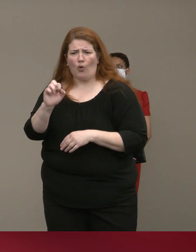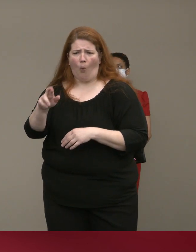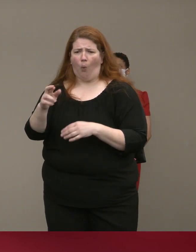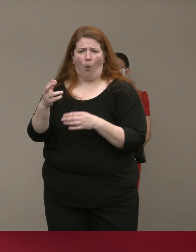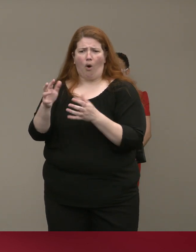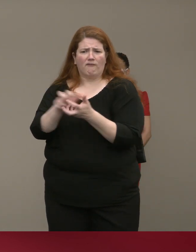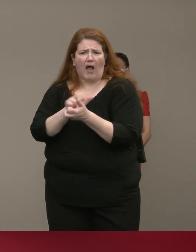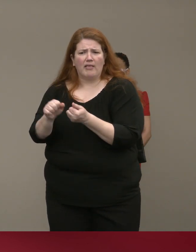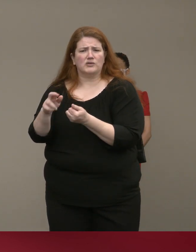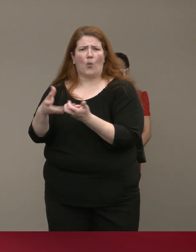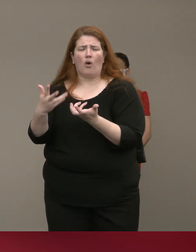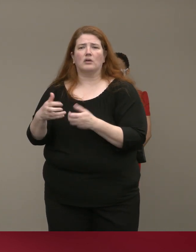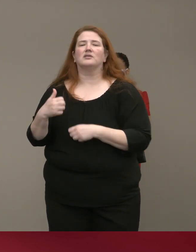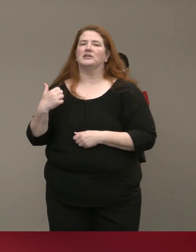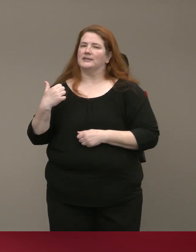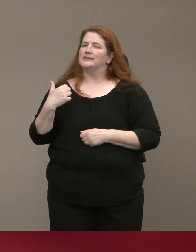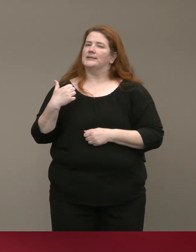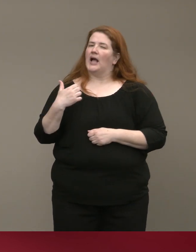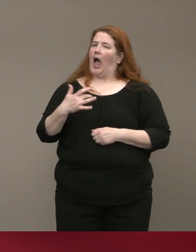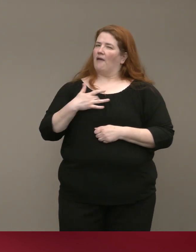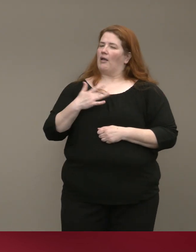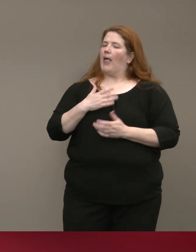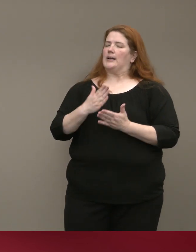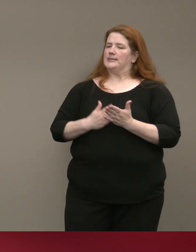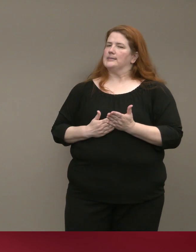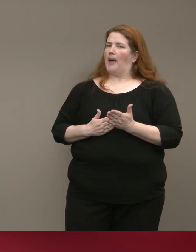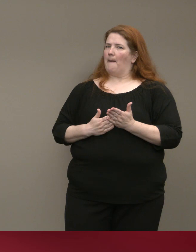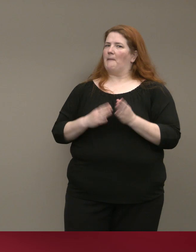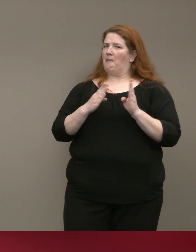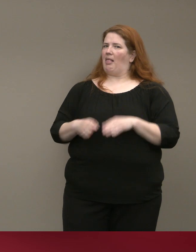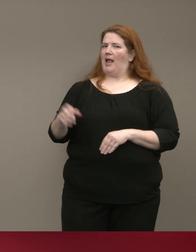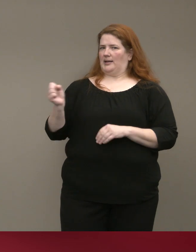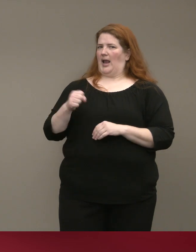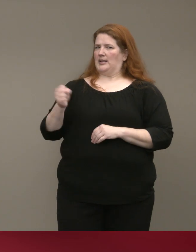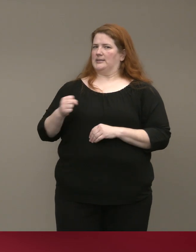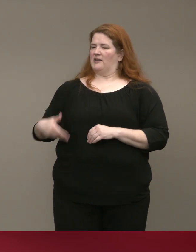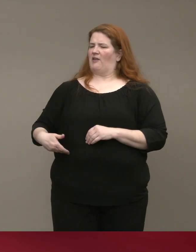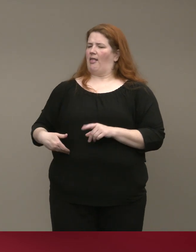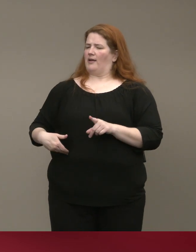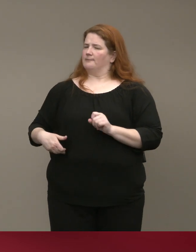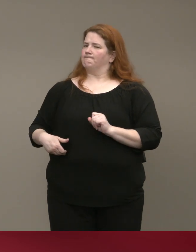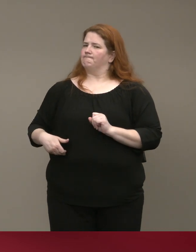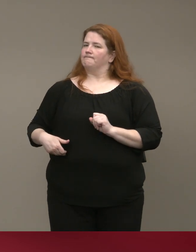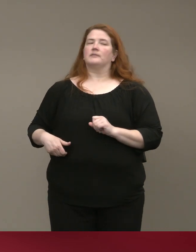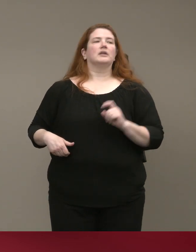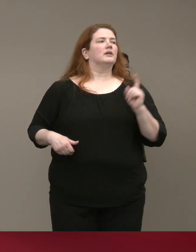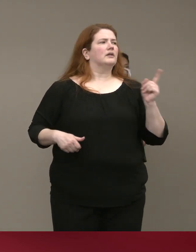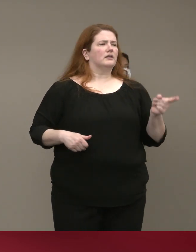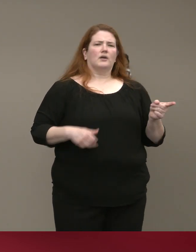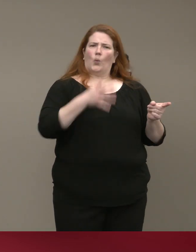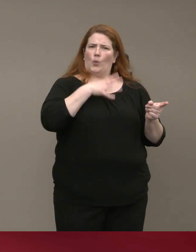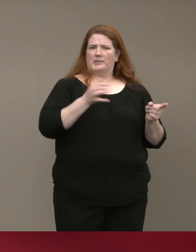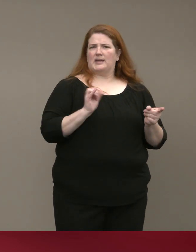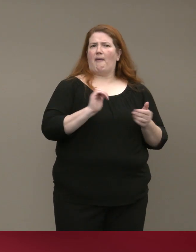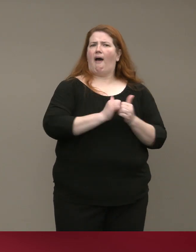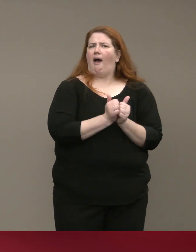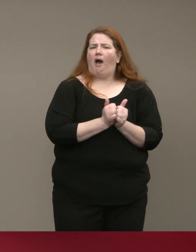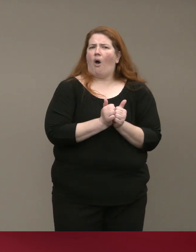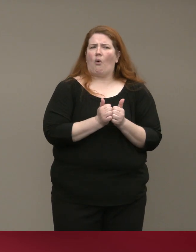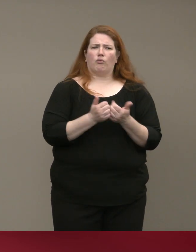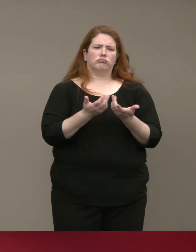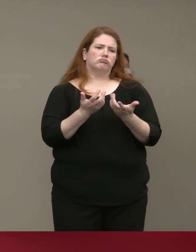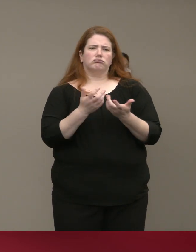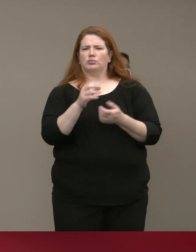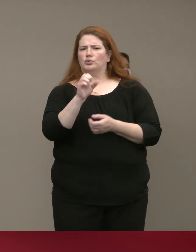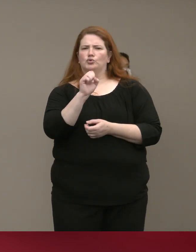I think I would have to acknowledge that they were at least planned in some way, to at least loosely. And how do they go about doing that? Is that coordinated on social media?